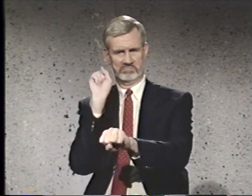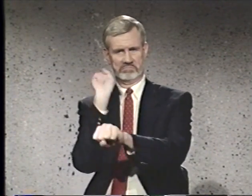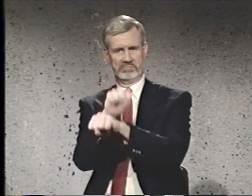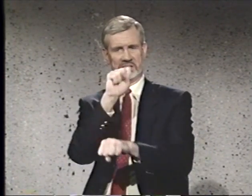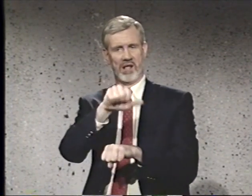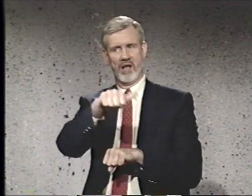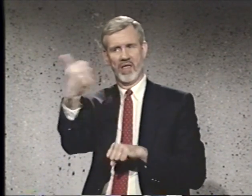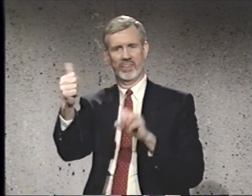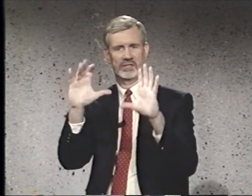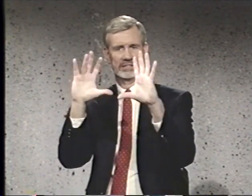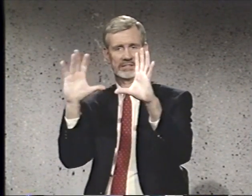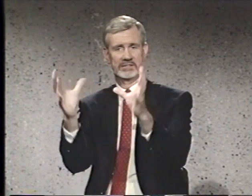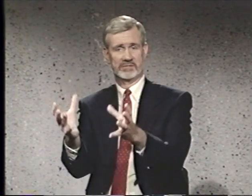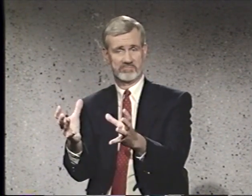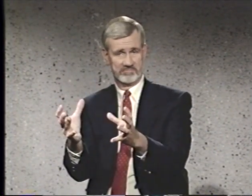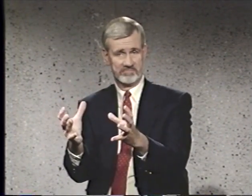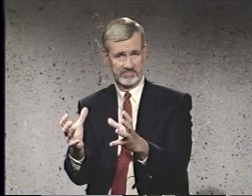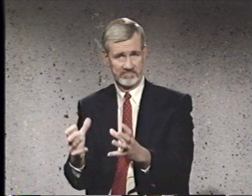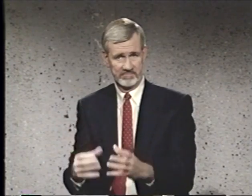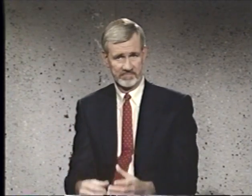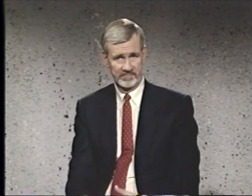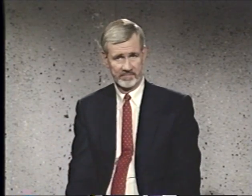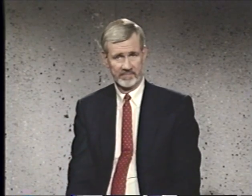We beat the other team.